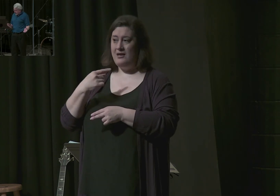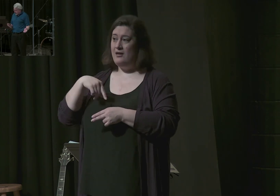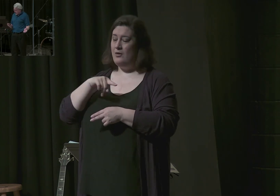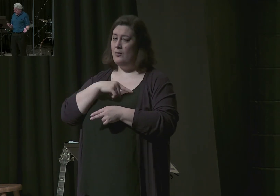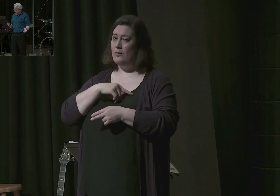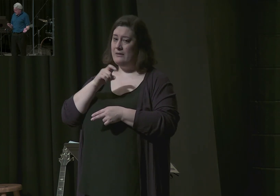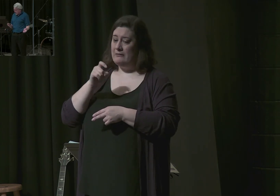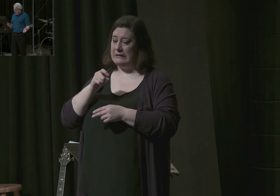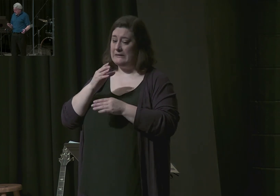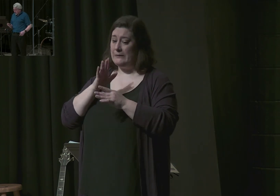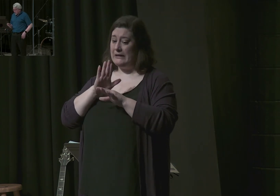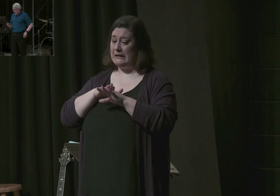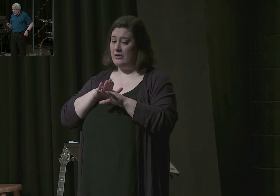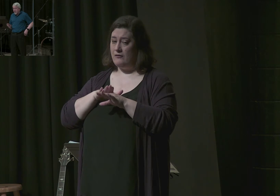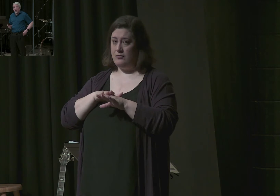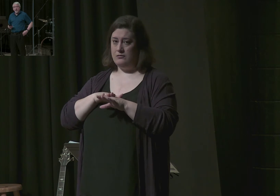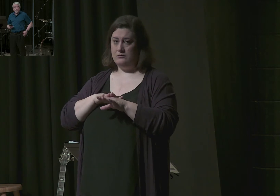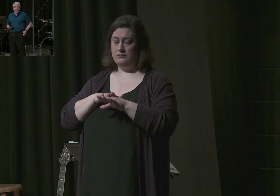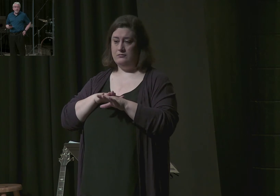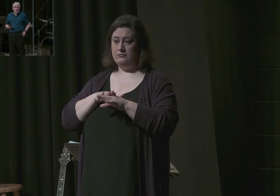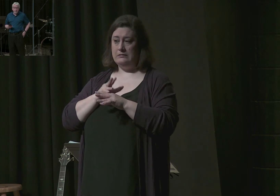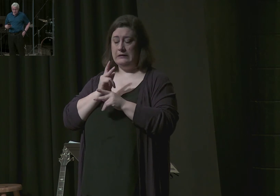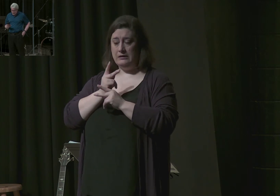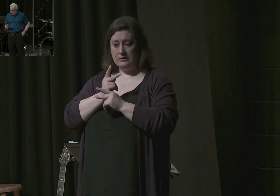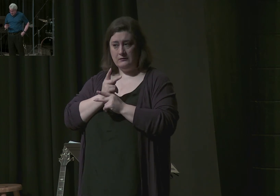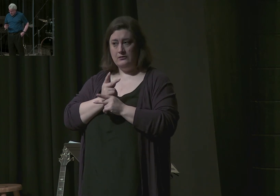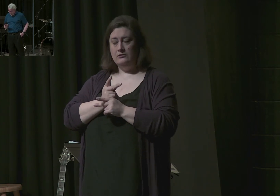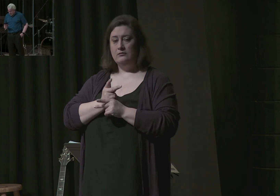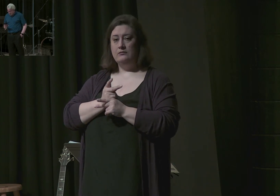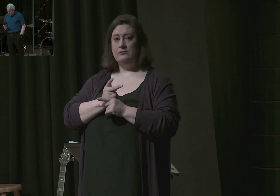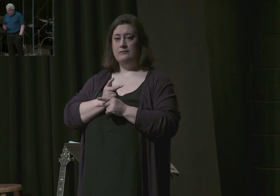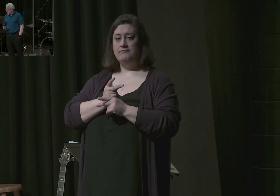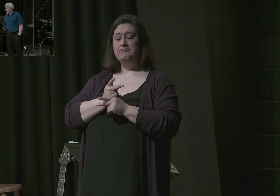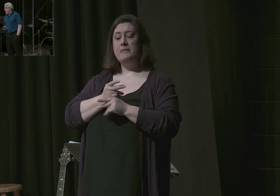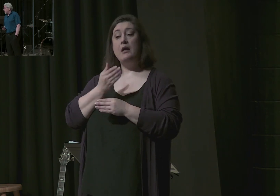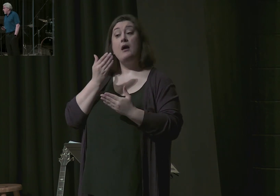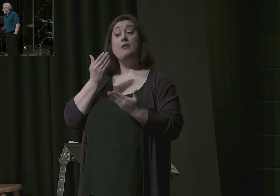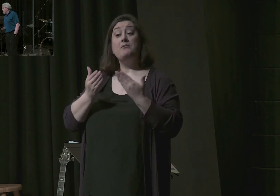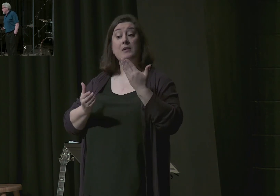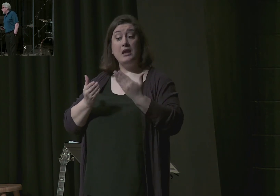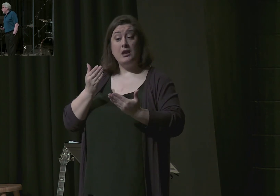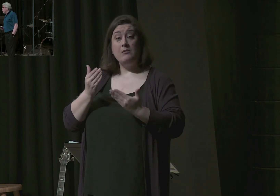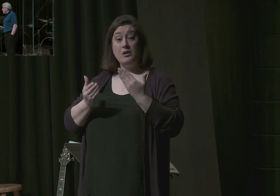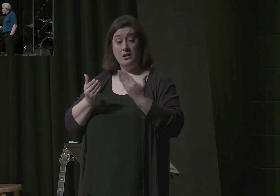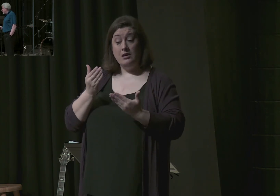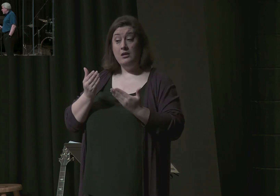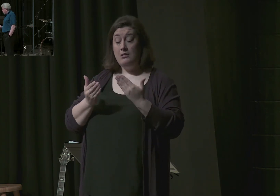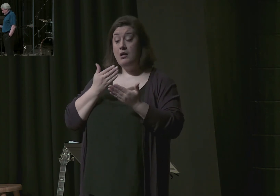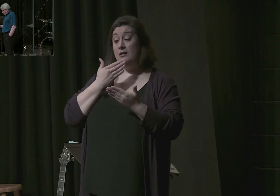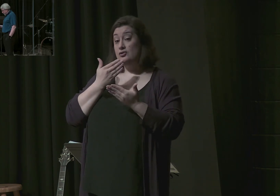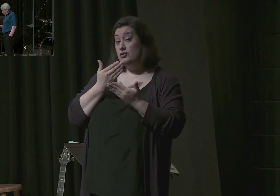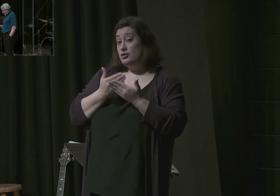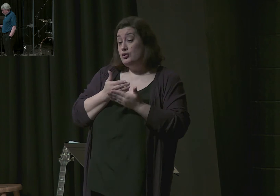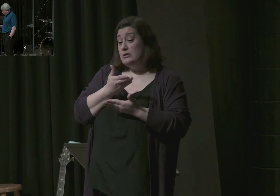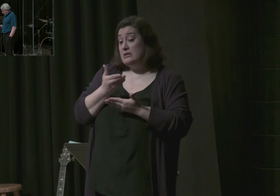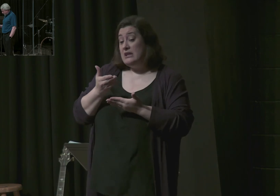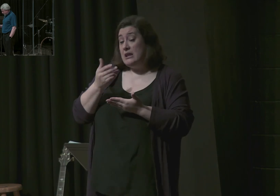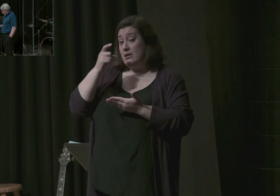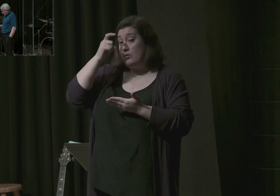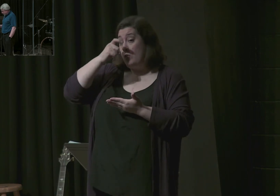careful about. Maybe a way of wisdom, but it is not necessarily the revealed will of